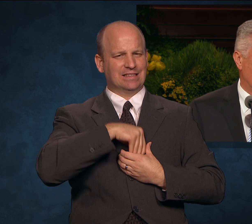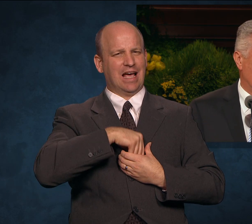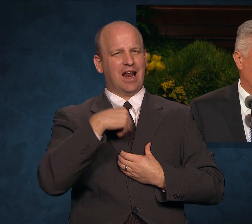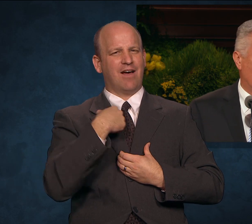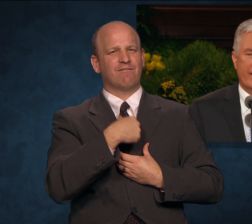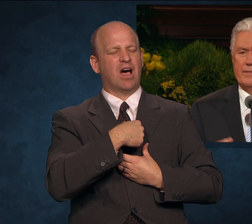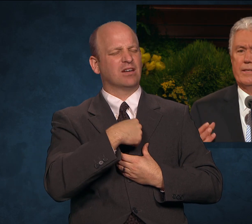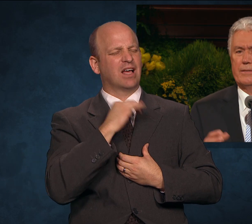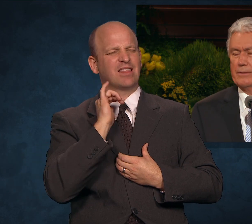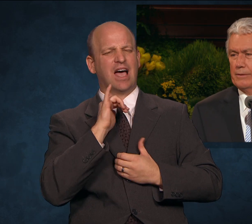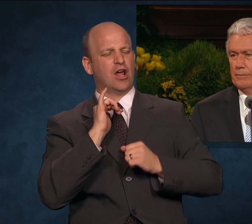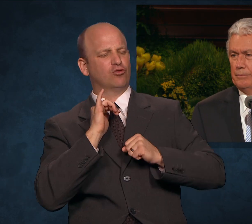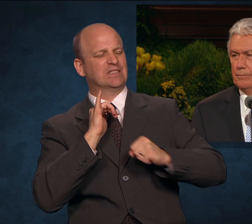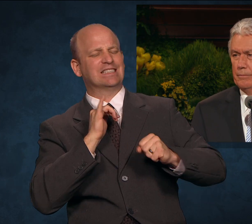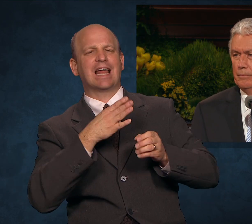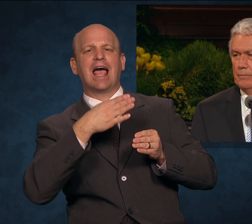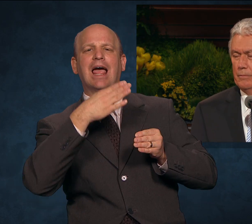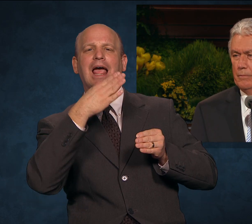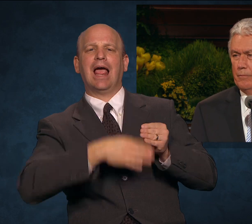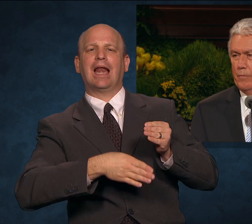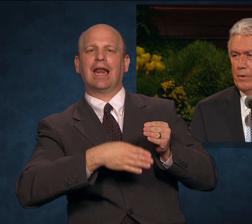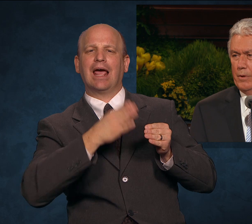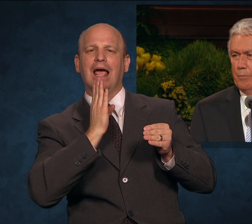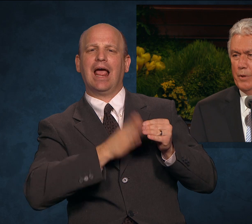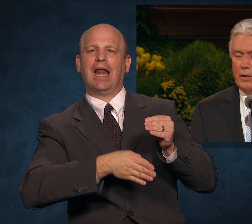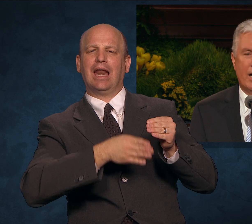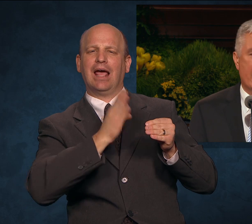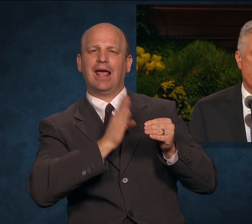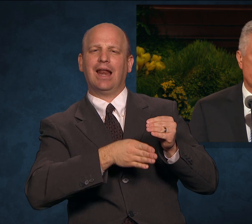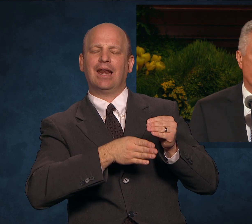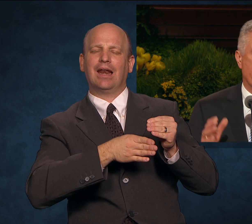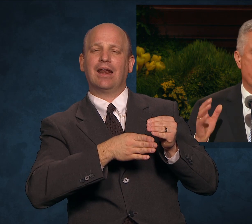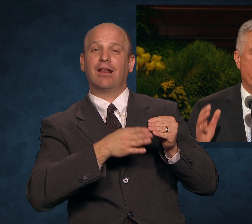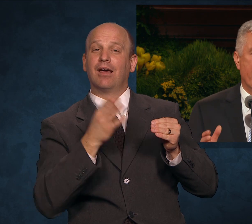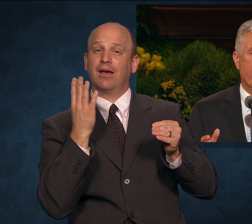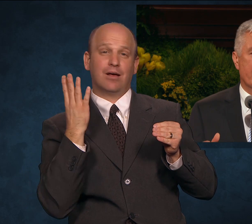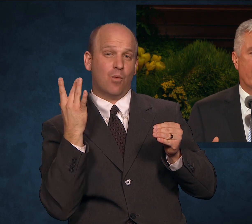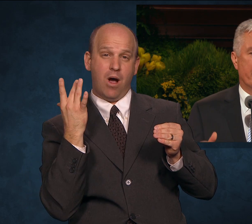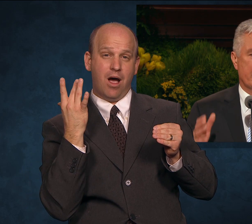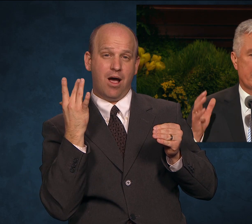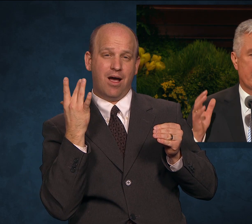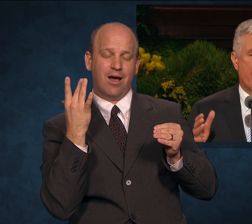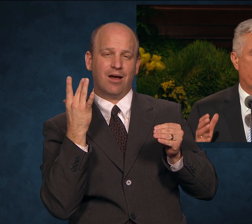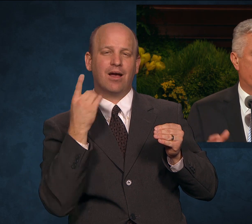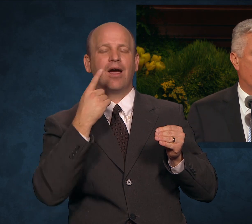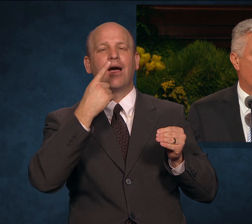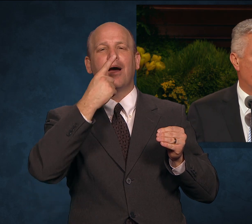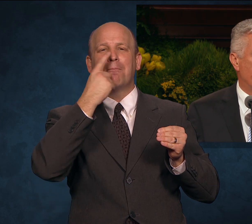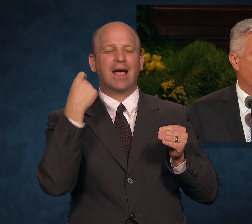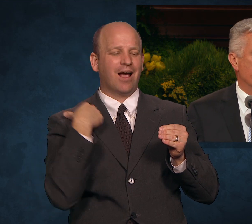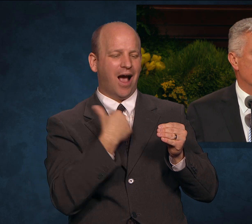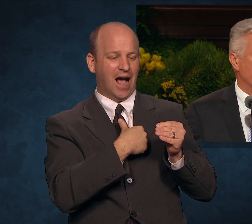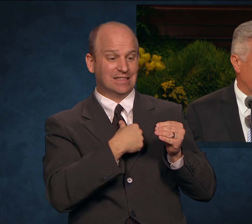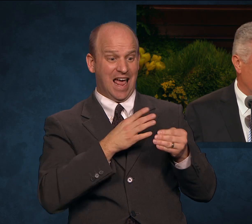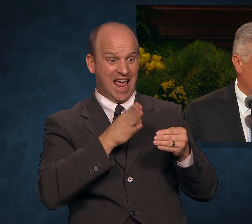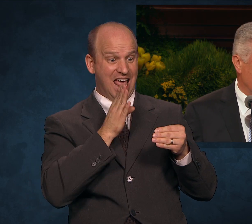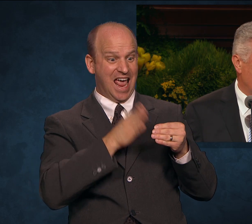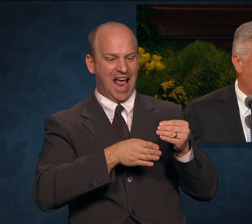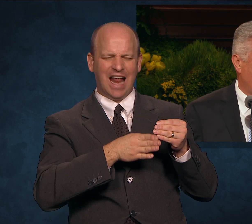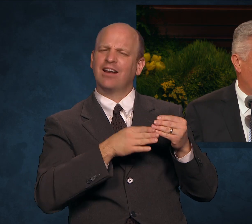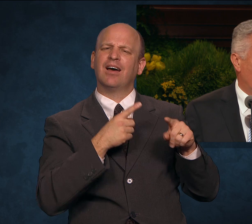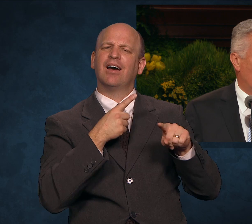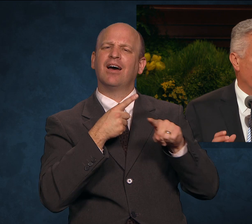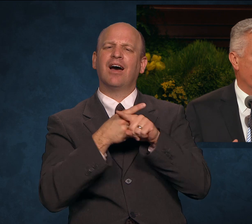endings why is this because we are made of the stuff of